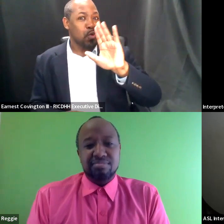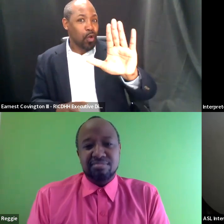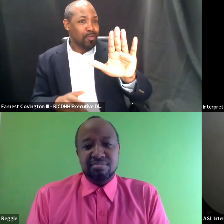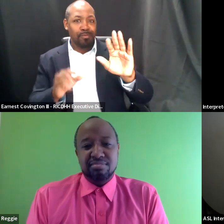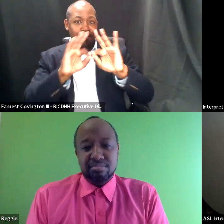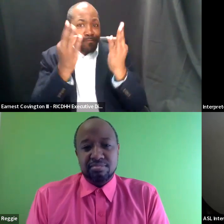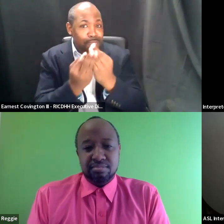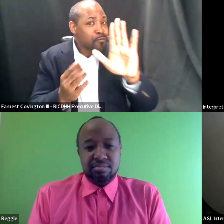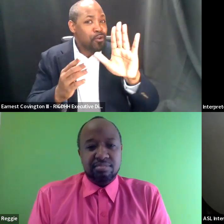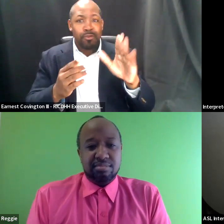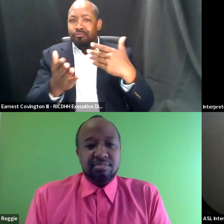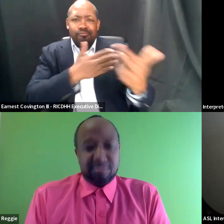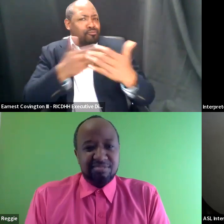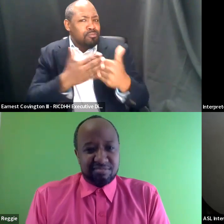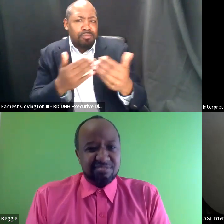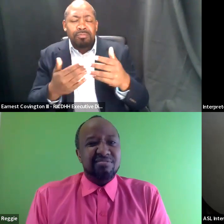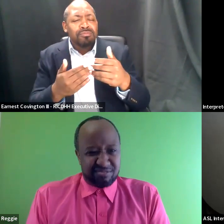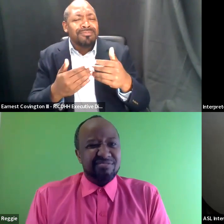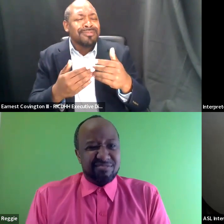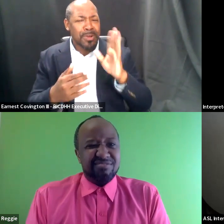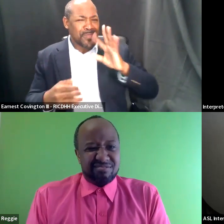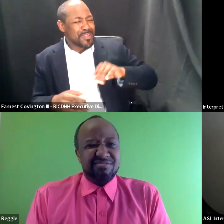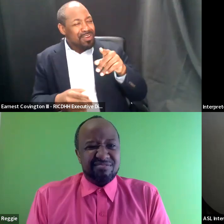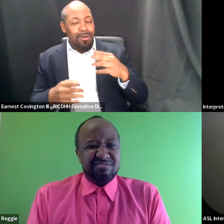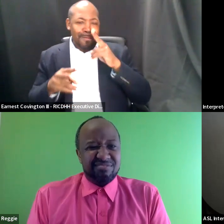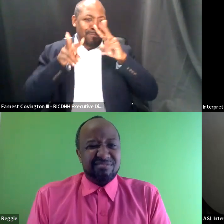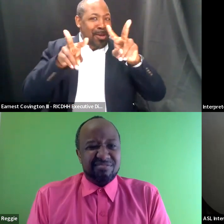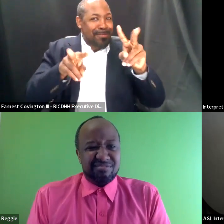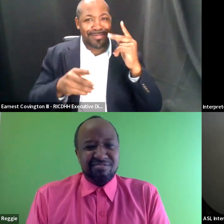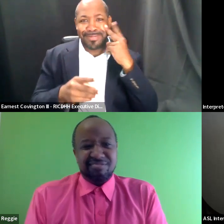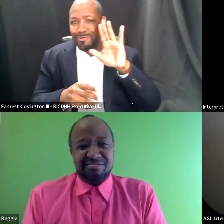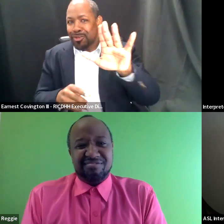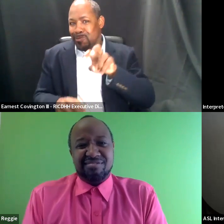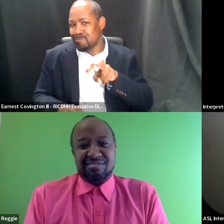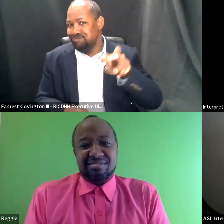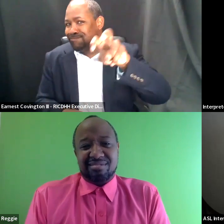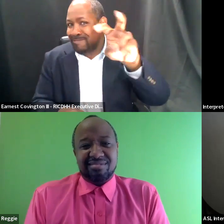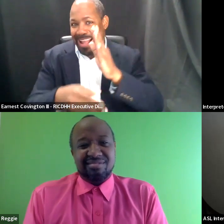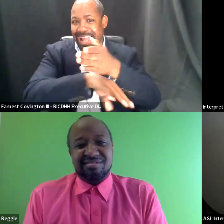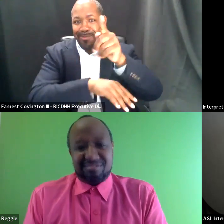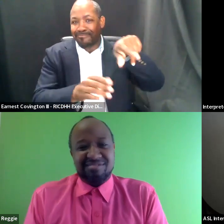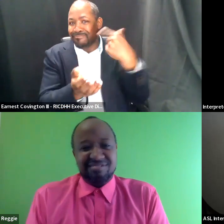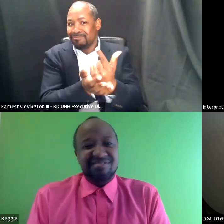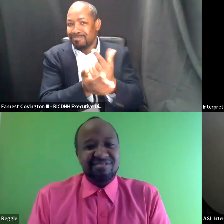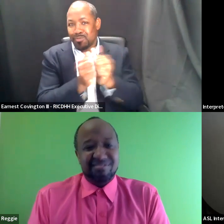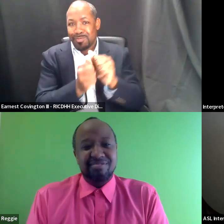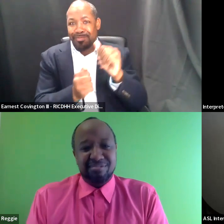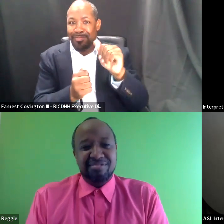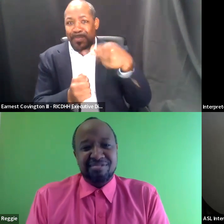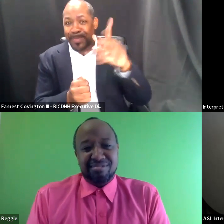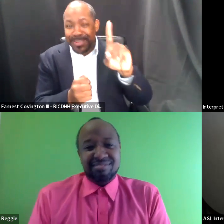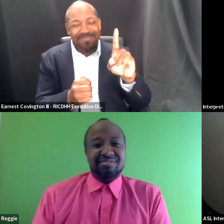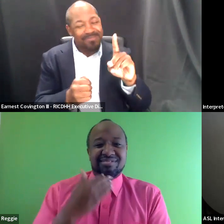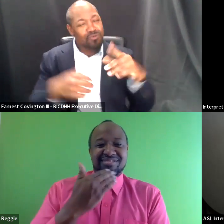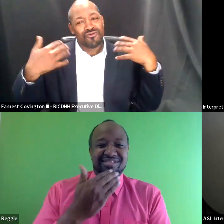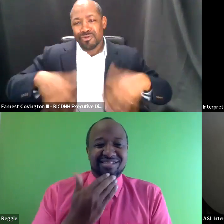you'll, make the wisest decision about what would be most fruitful for you and your family. But I'm really looking forward to seeing where